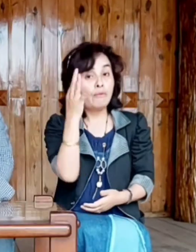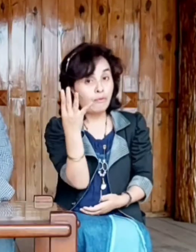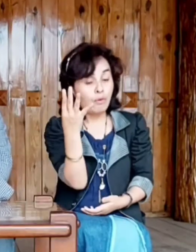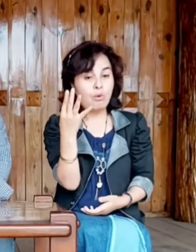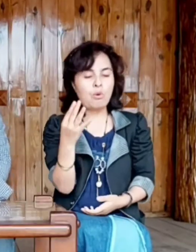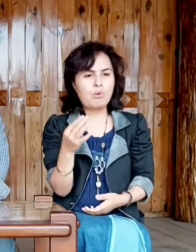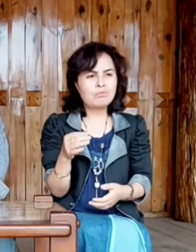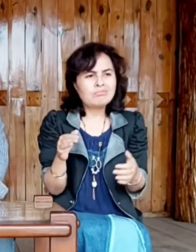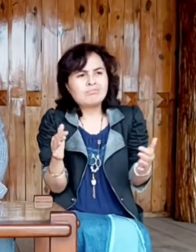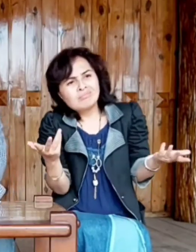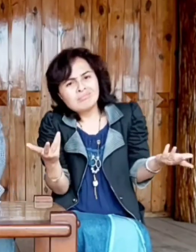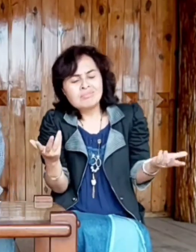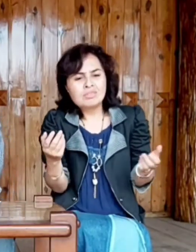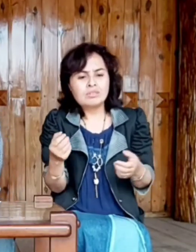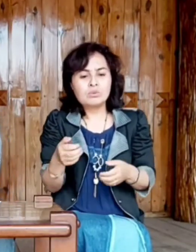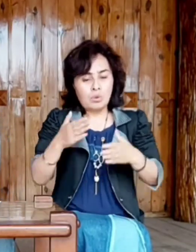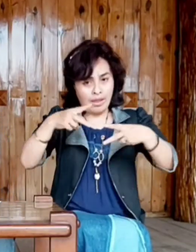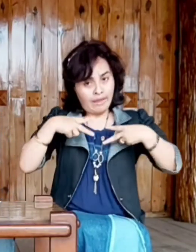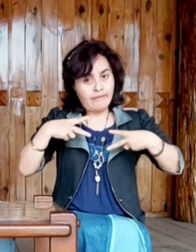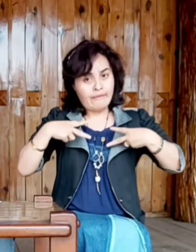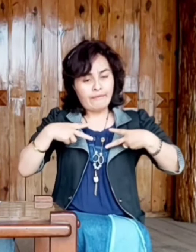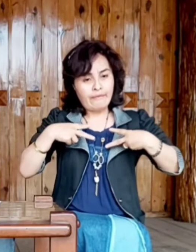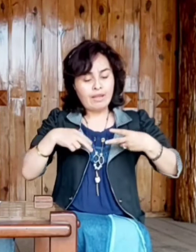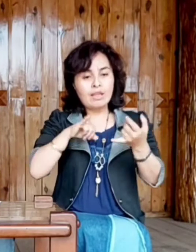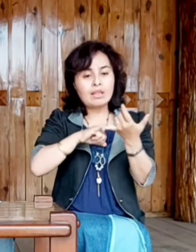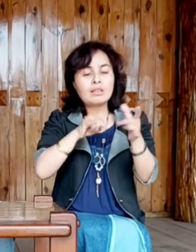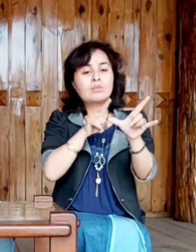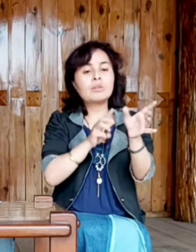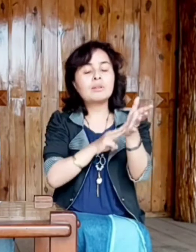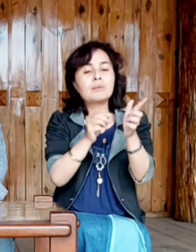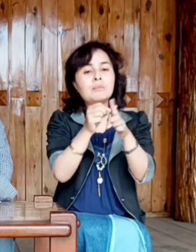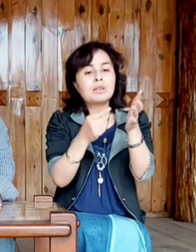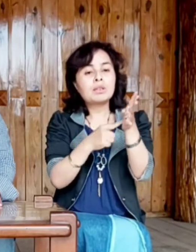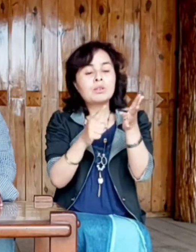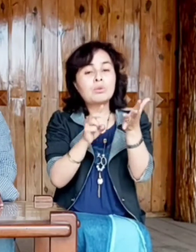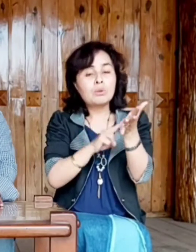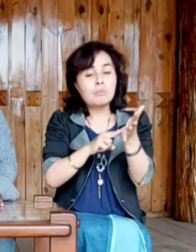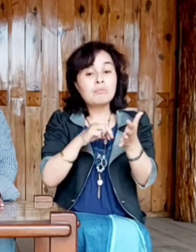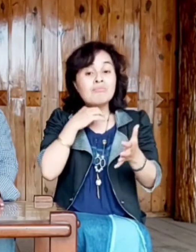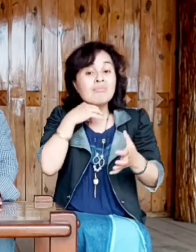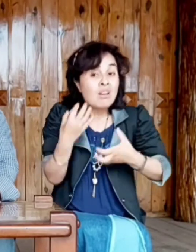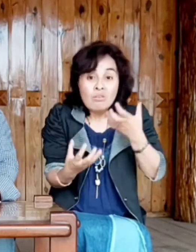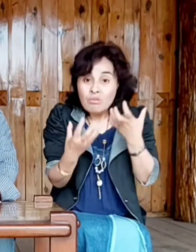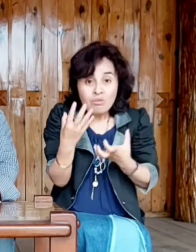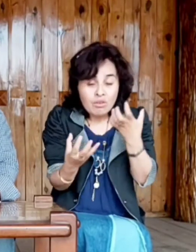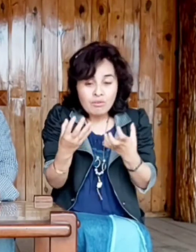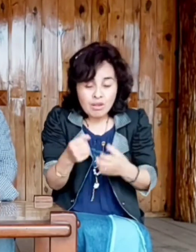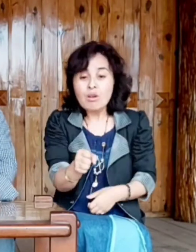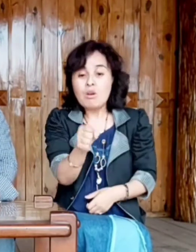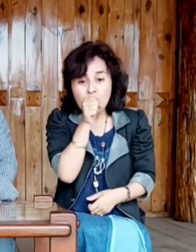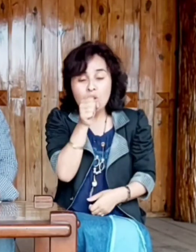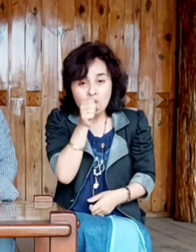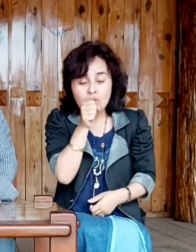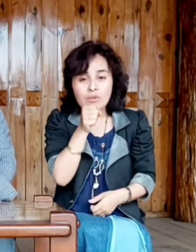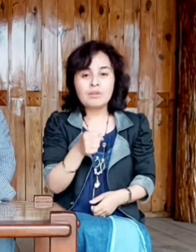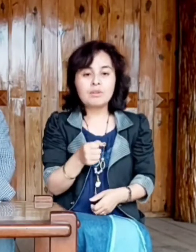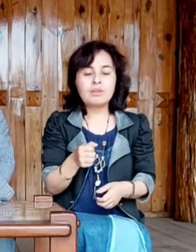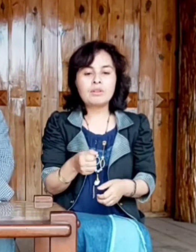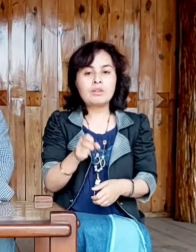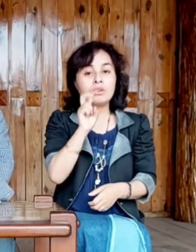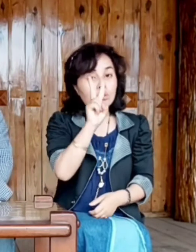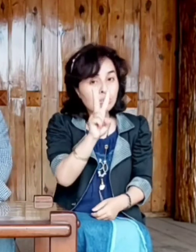In case you develop symptoms such as fever and cough